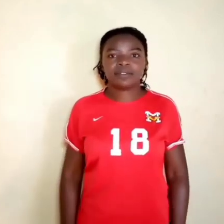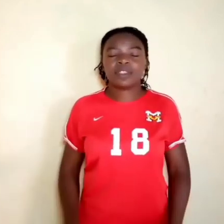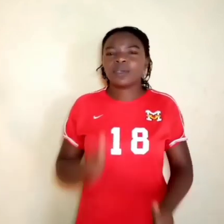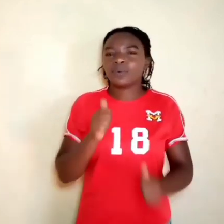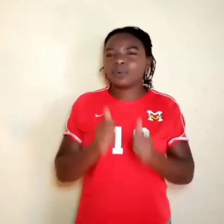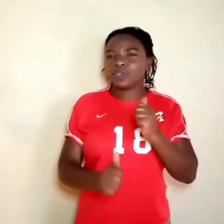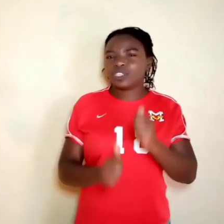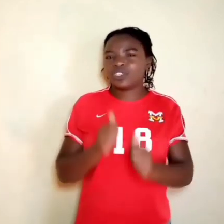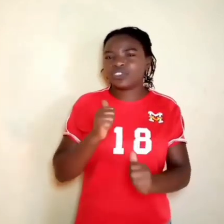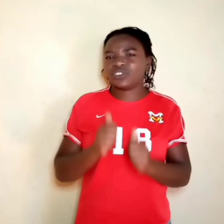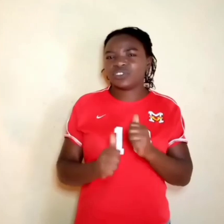Which.